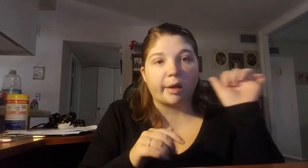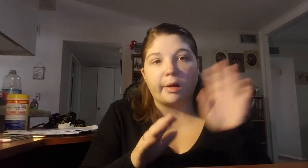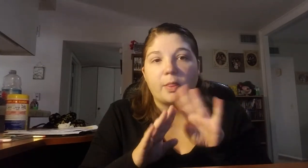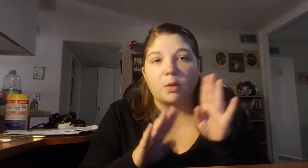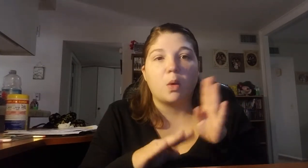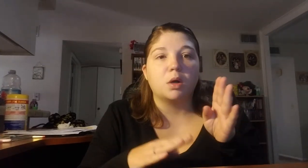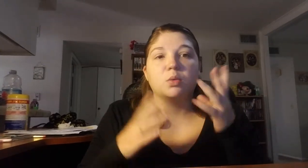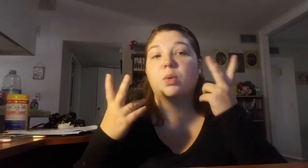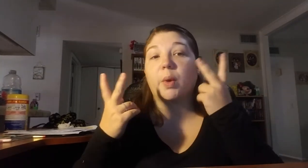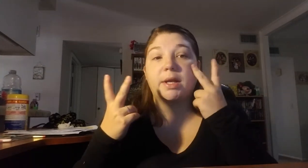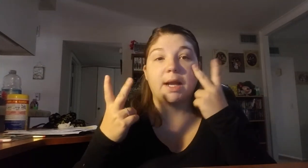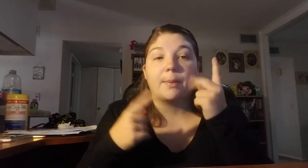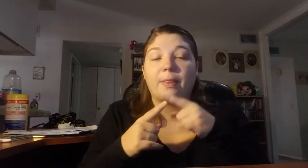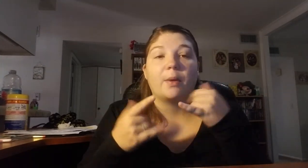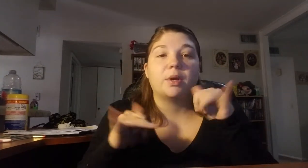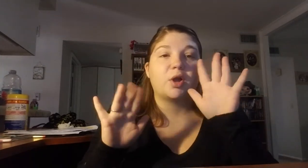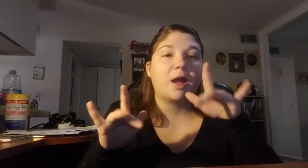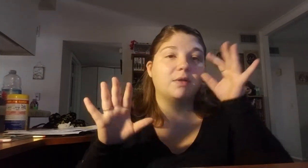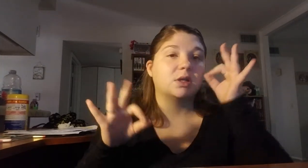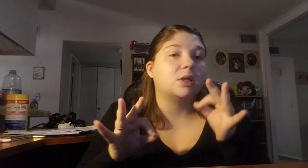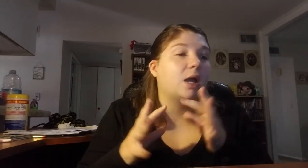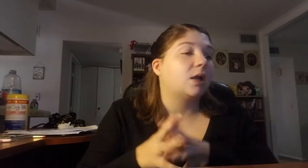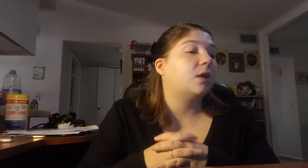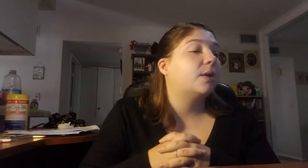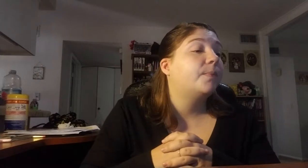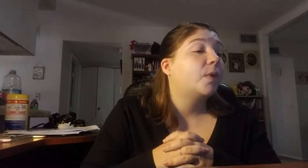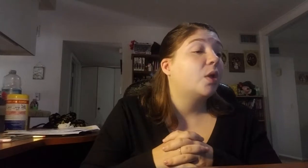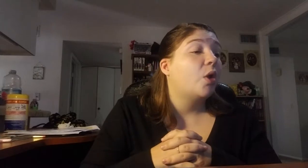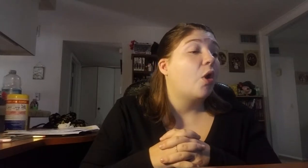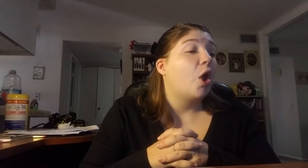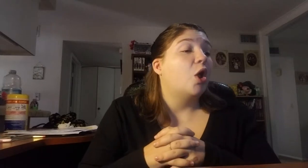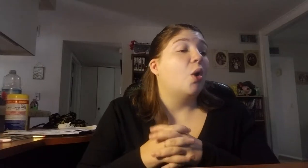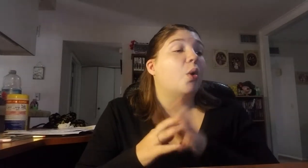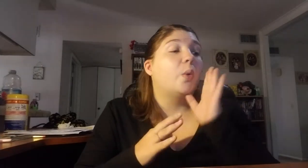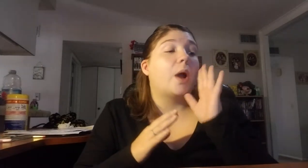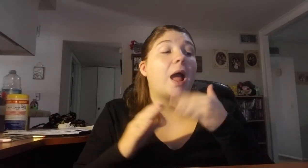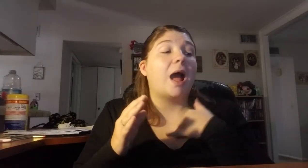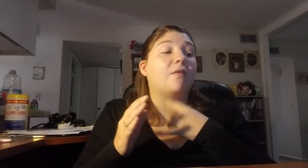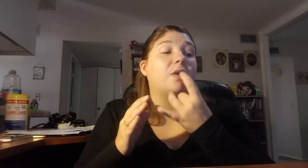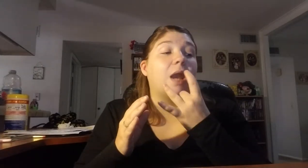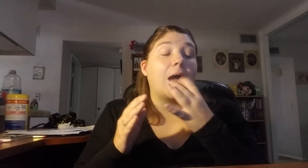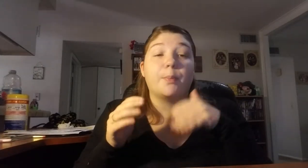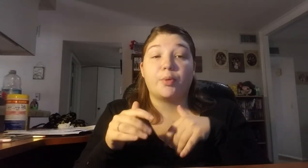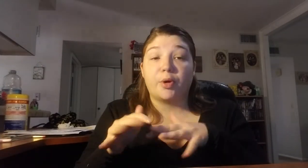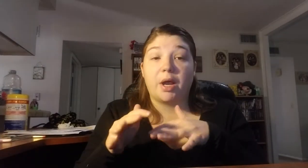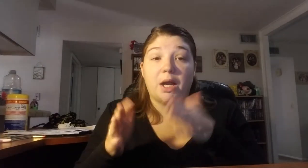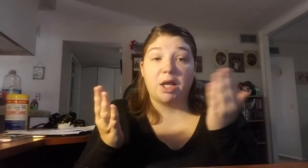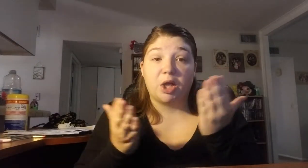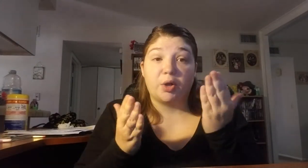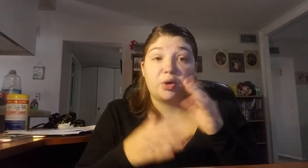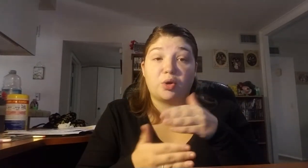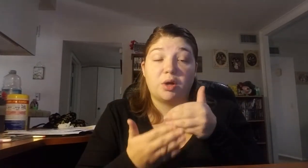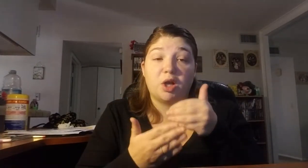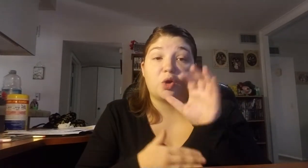on the door. We will see about that. We still haven't decided. We have light parade here near